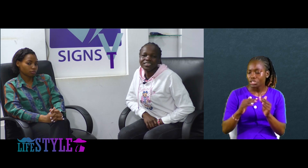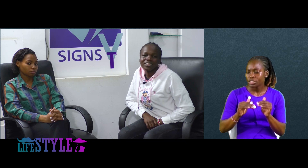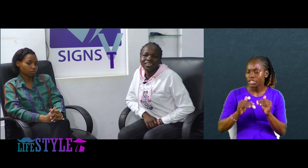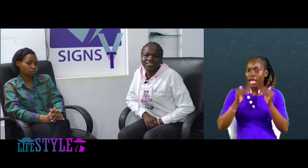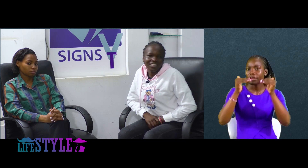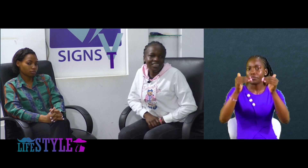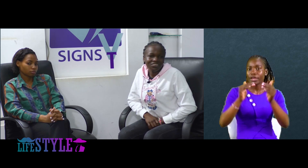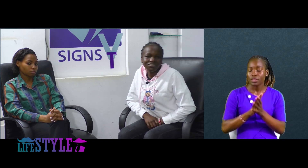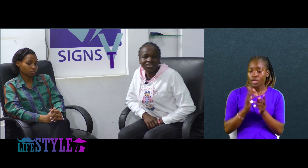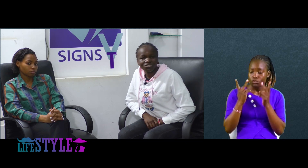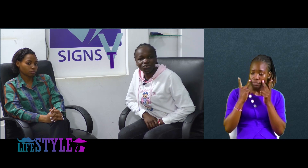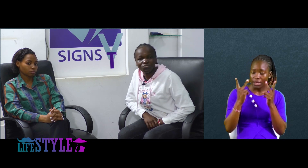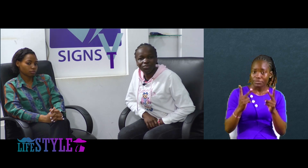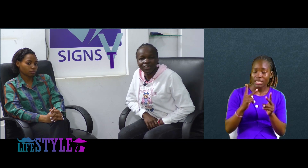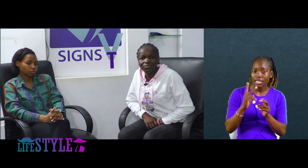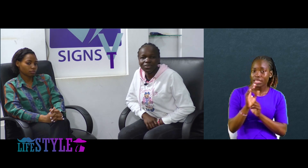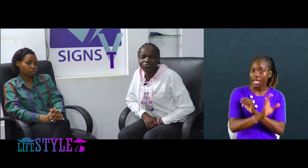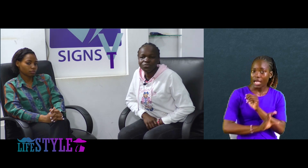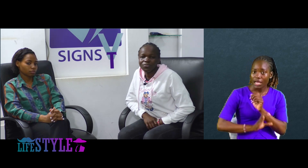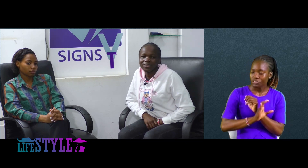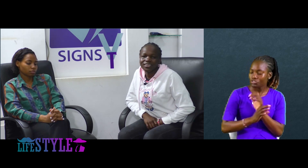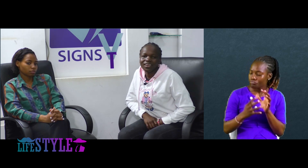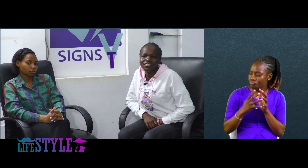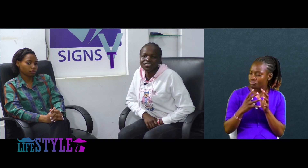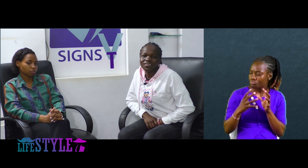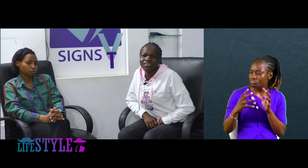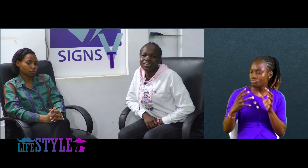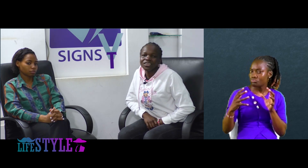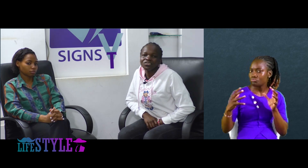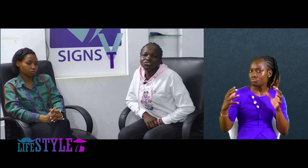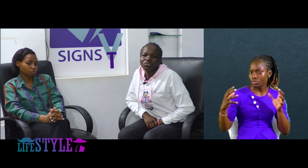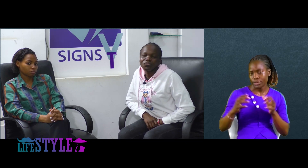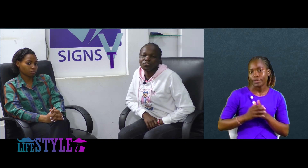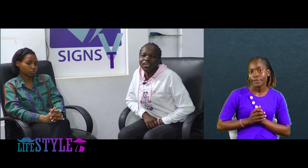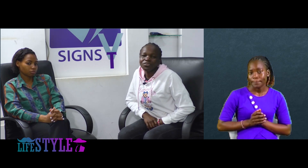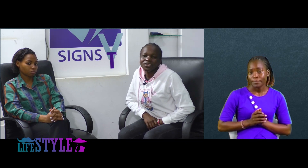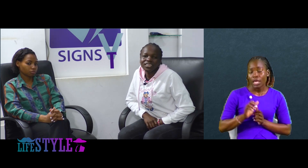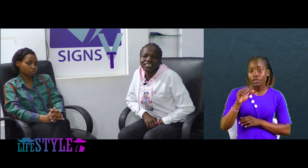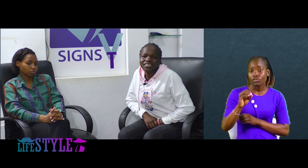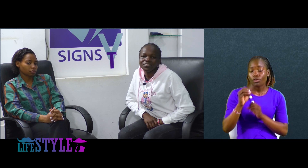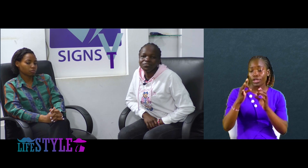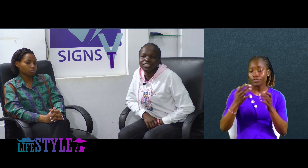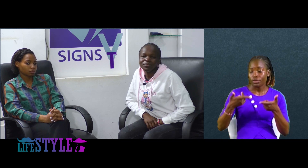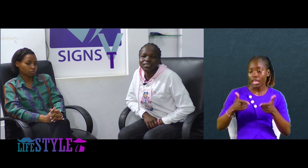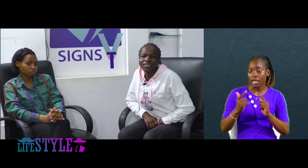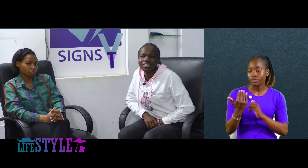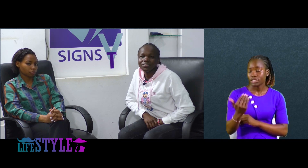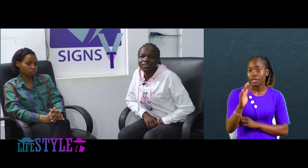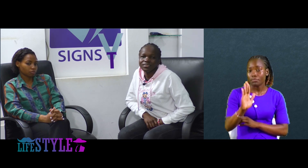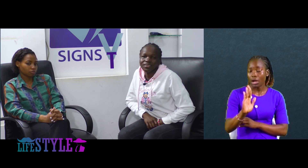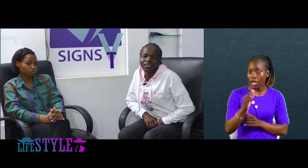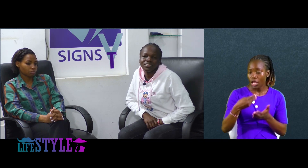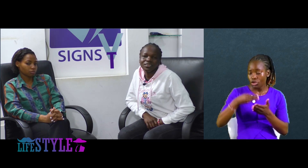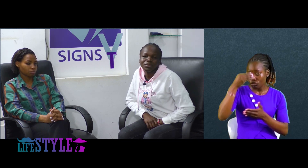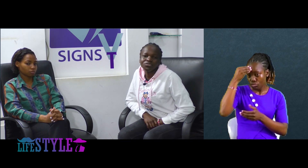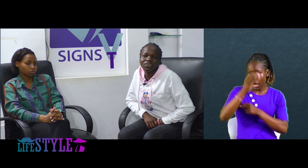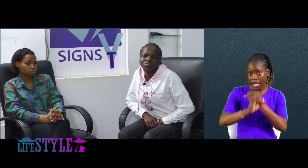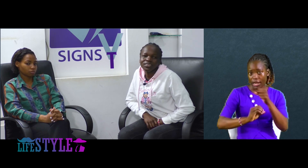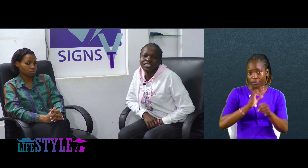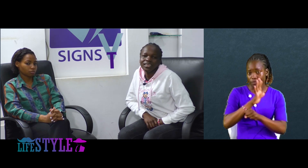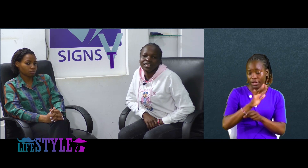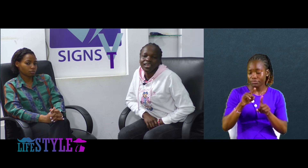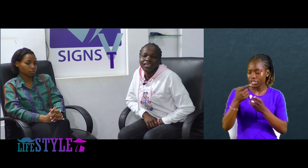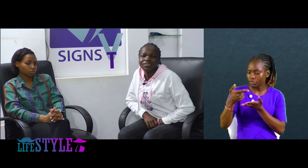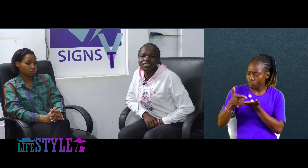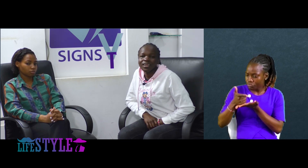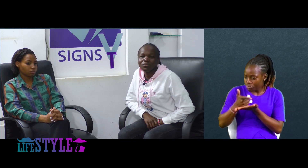I can see that the country is just going far. We are going far as a country, and so if you allow your child to take film and